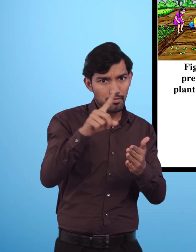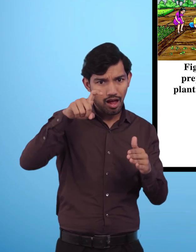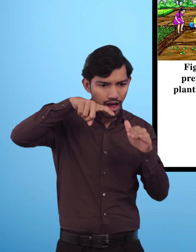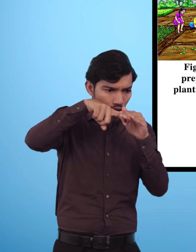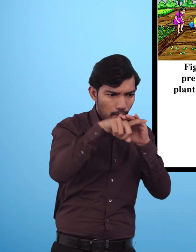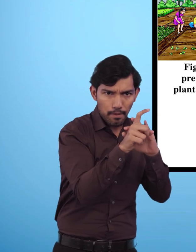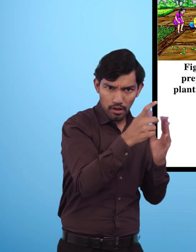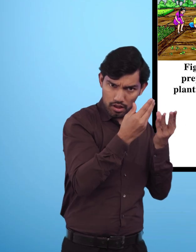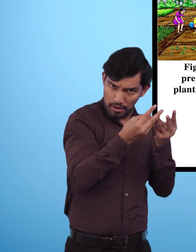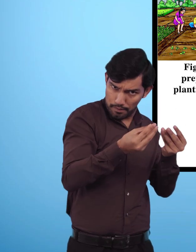soil?